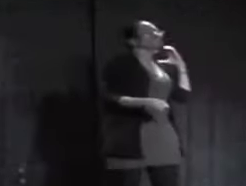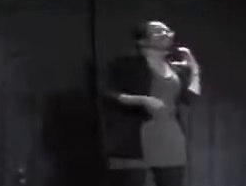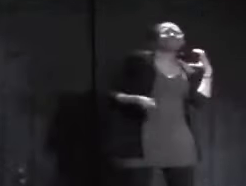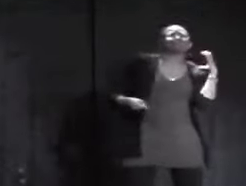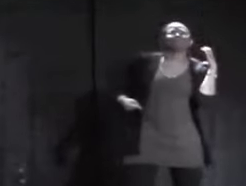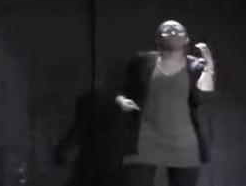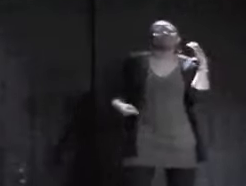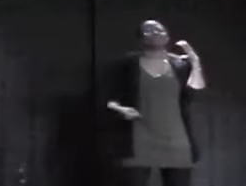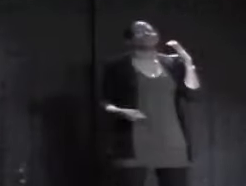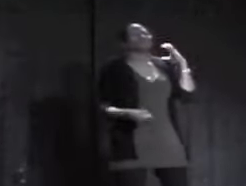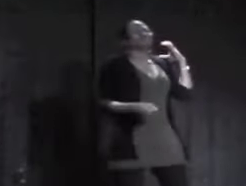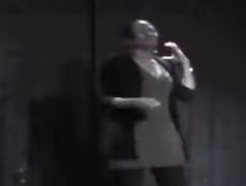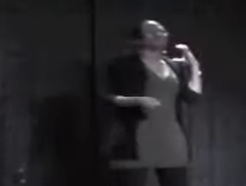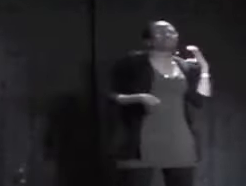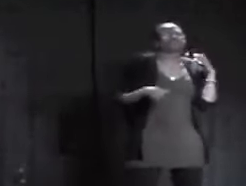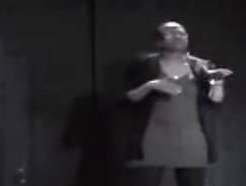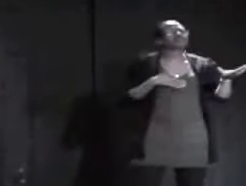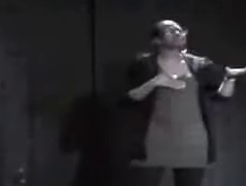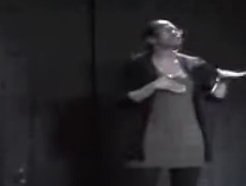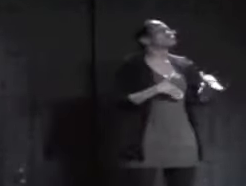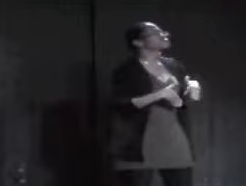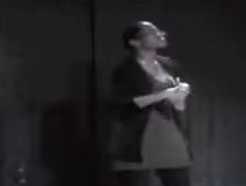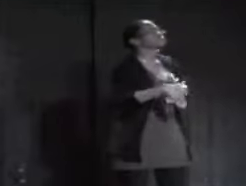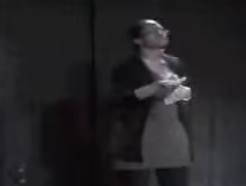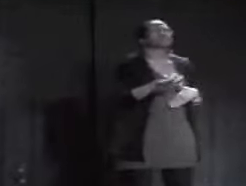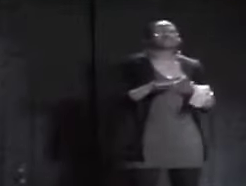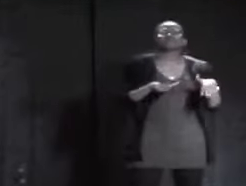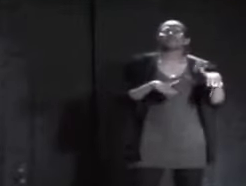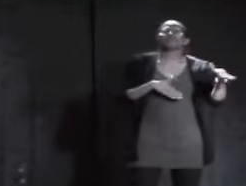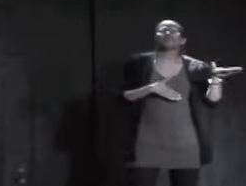and he walks on through. And he's continuing to walk.